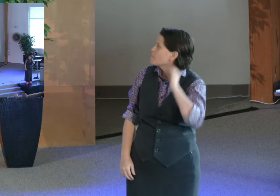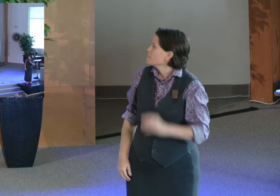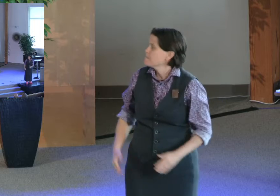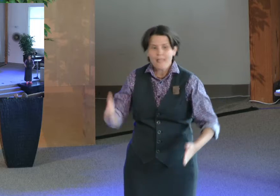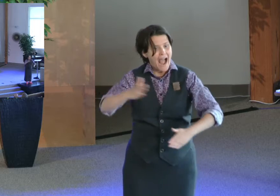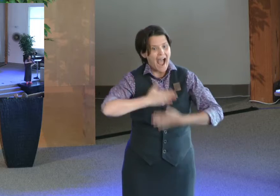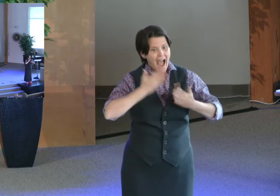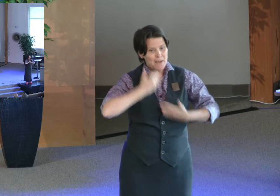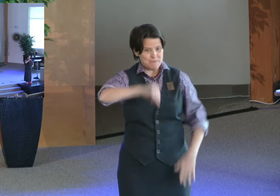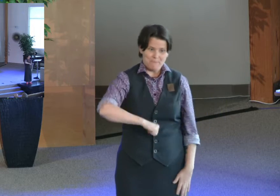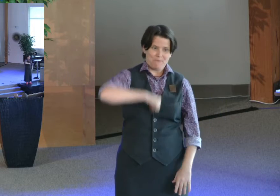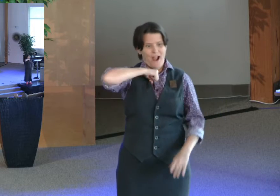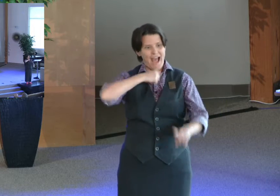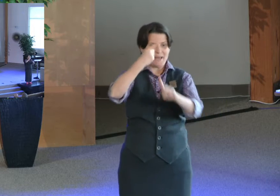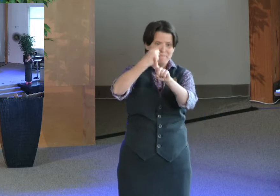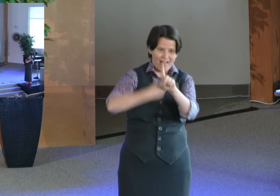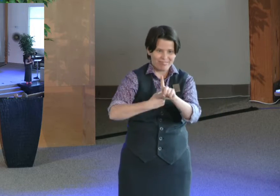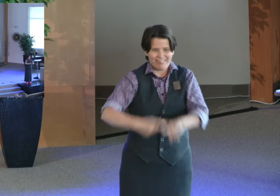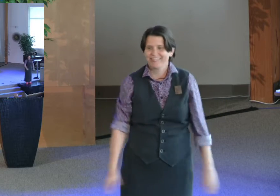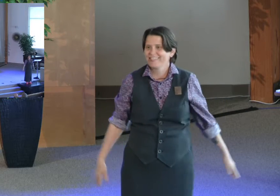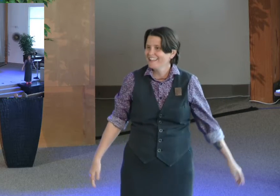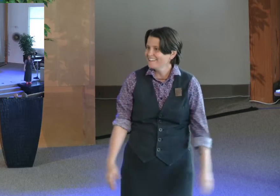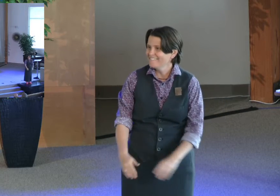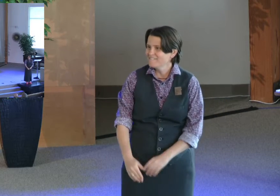Happy summer solstice.